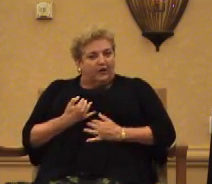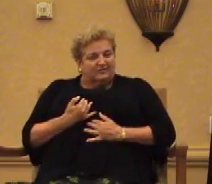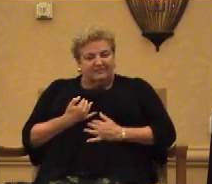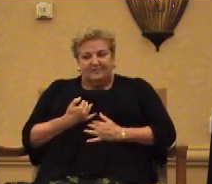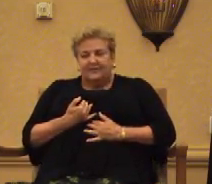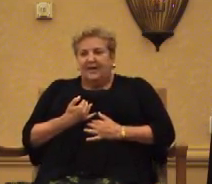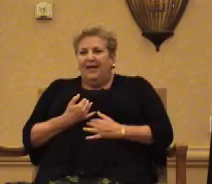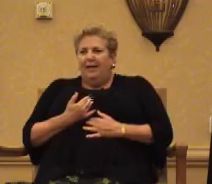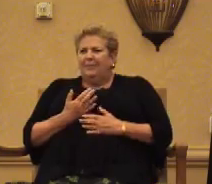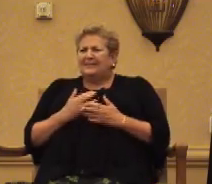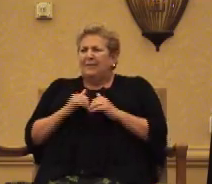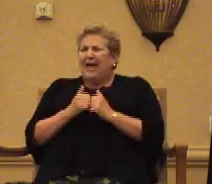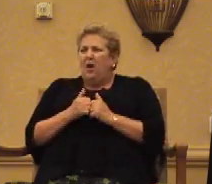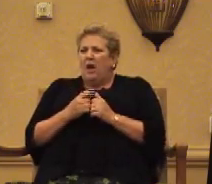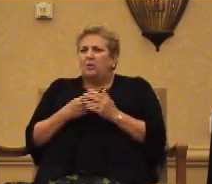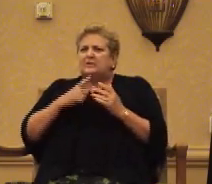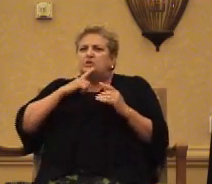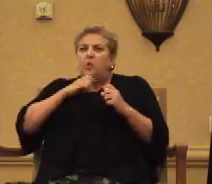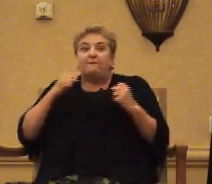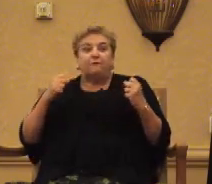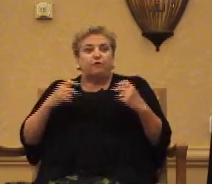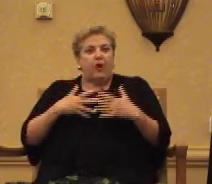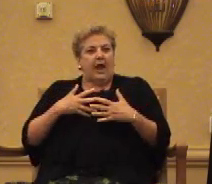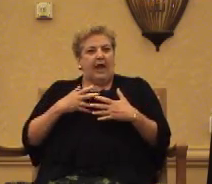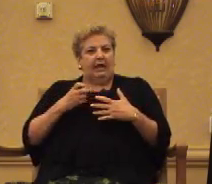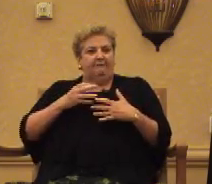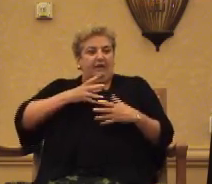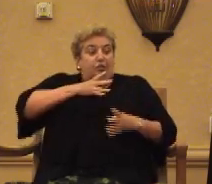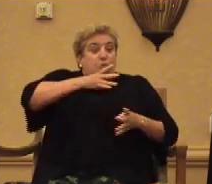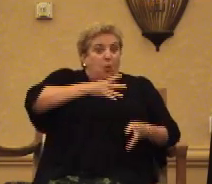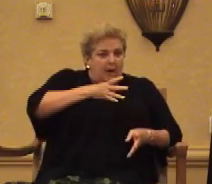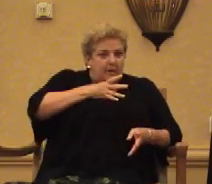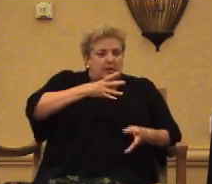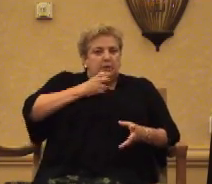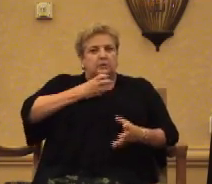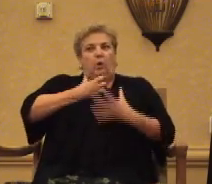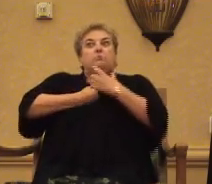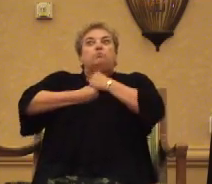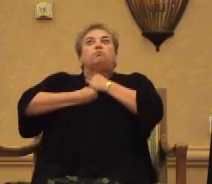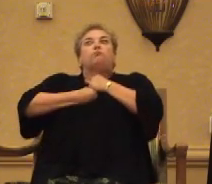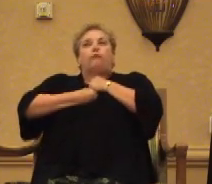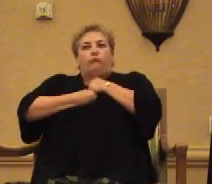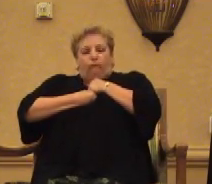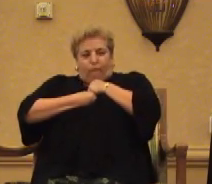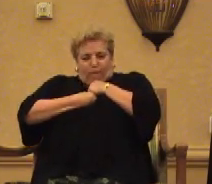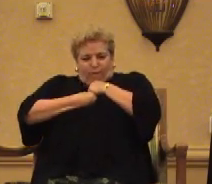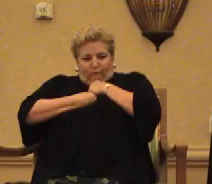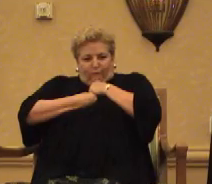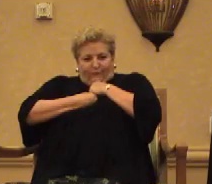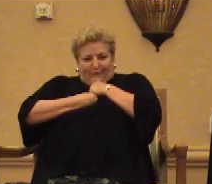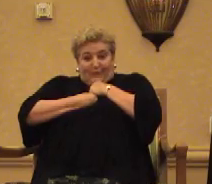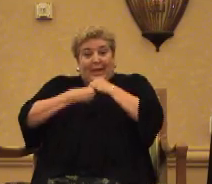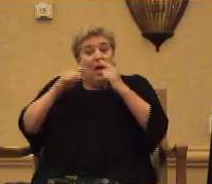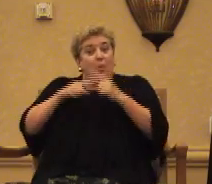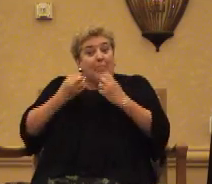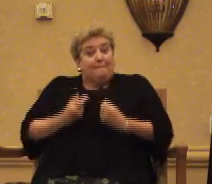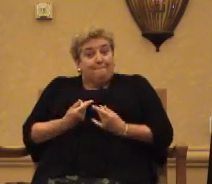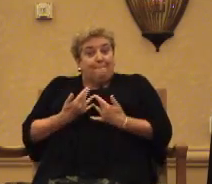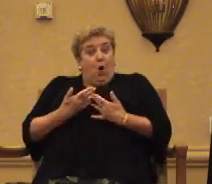think I was so afraid of what they'd think if I threw it up. Somehow I kept it down, and when the burden stopped, something